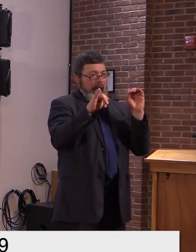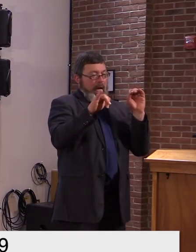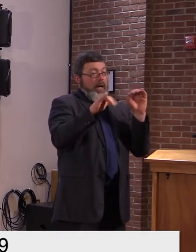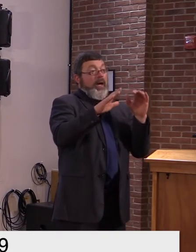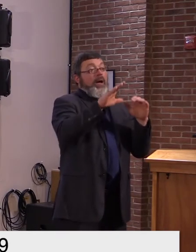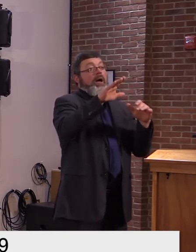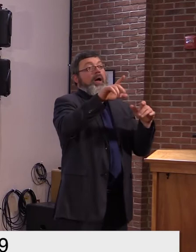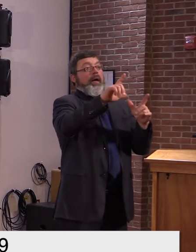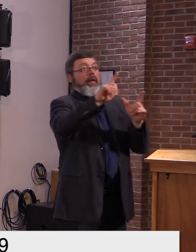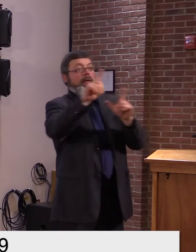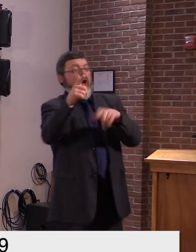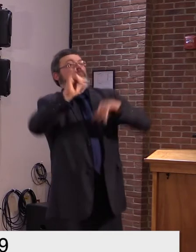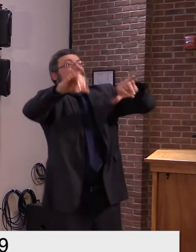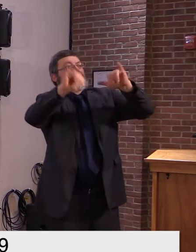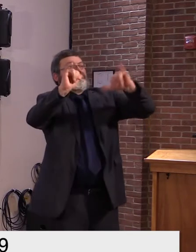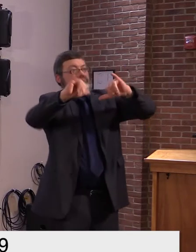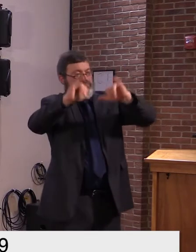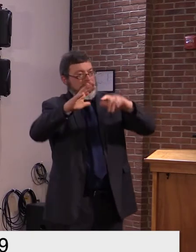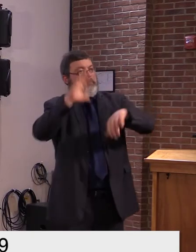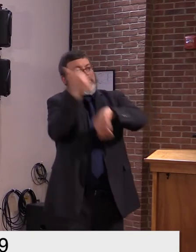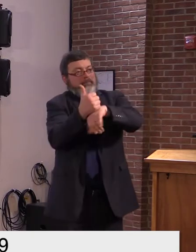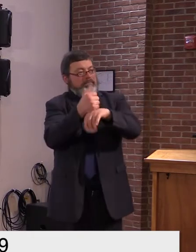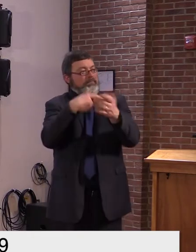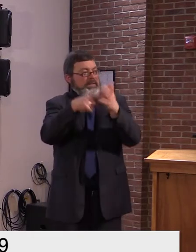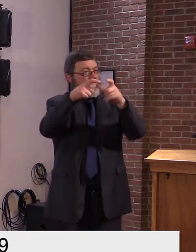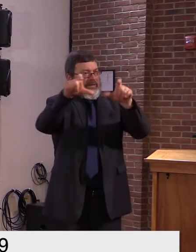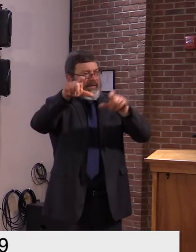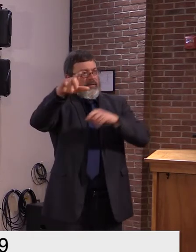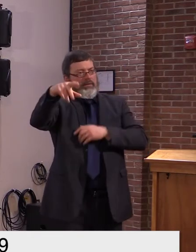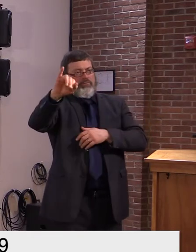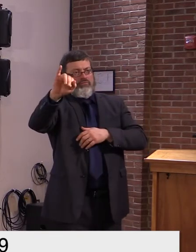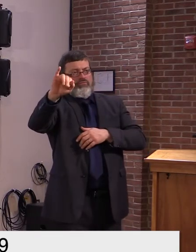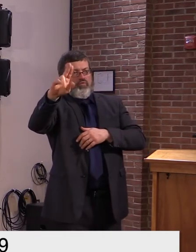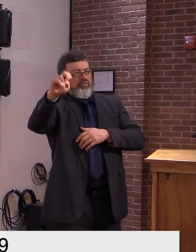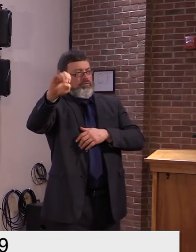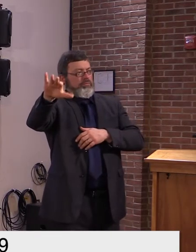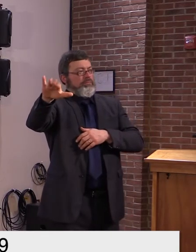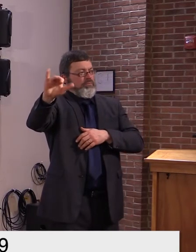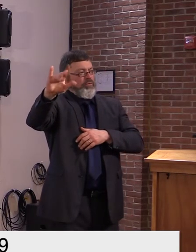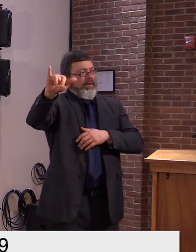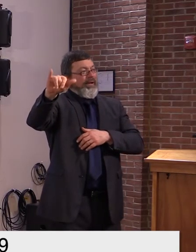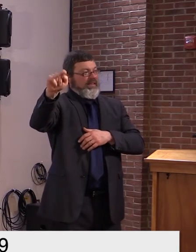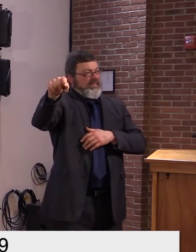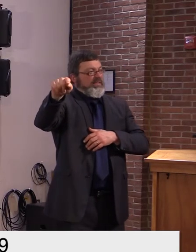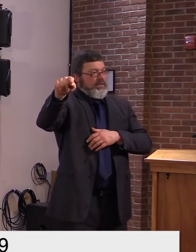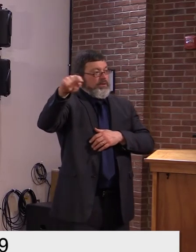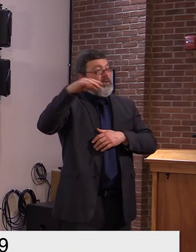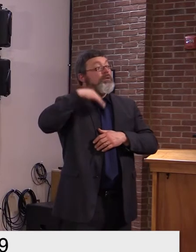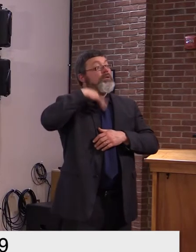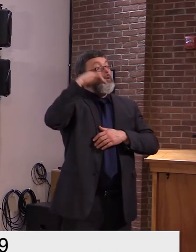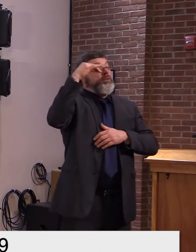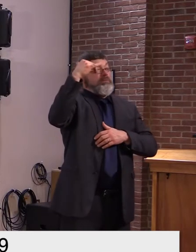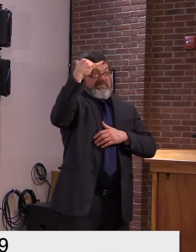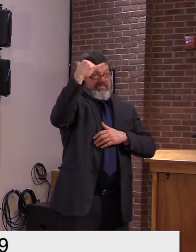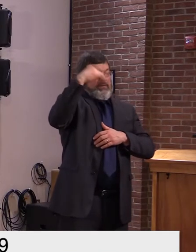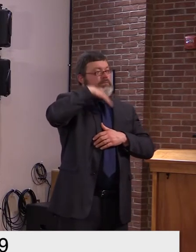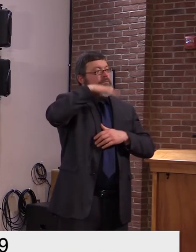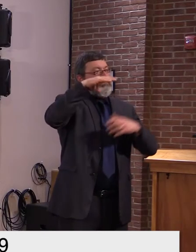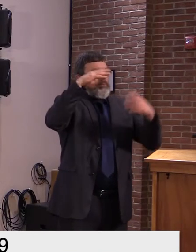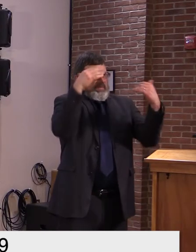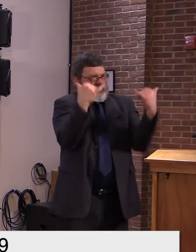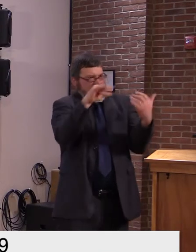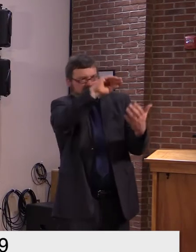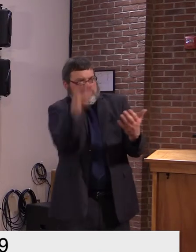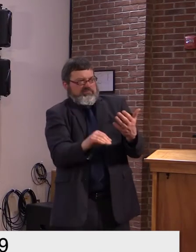those independent news organizations would be able to make application to get the PPP benefits under this legislation. And